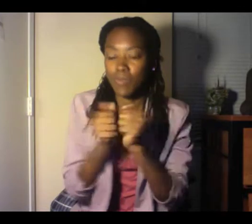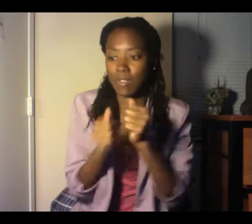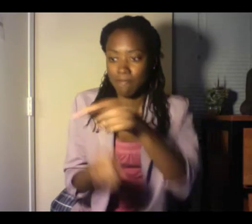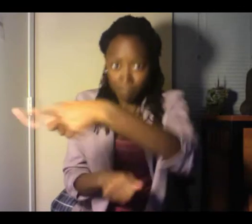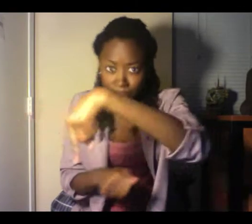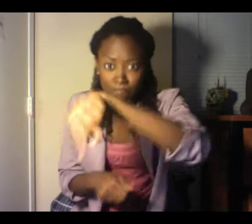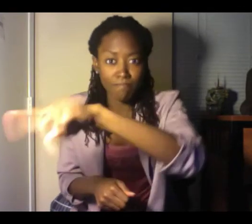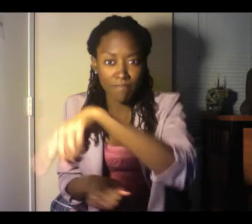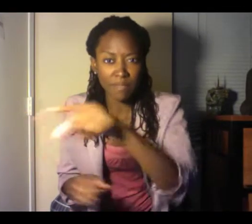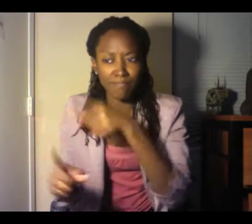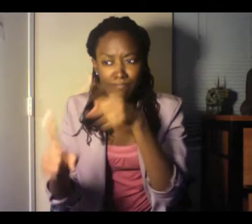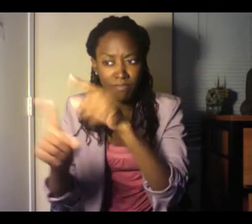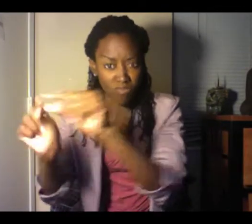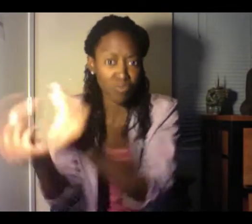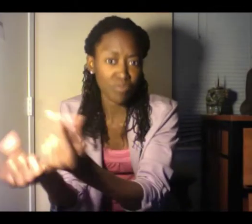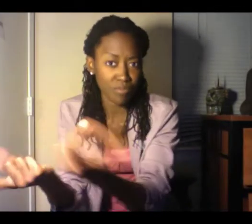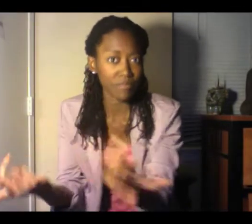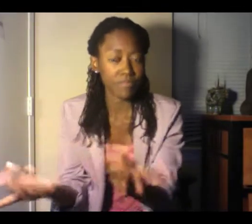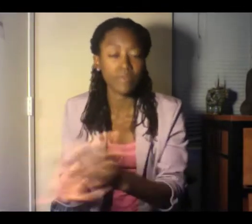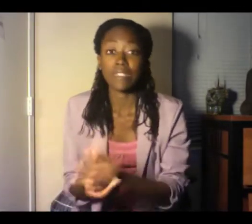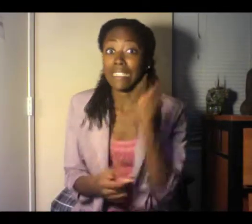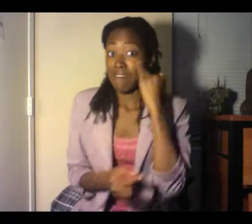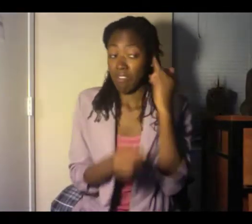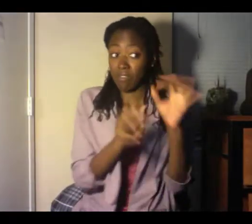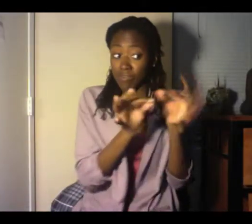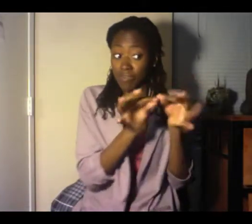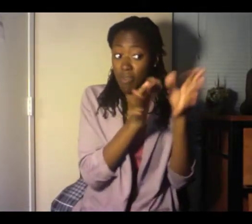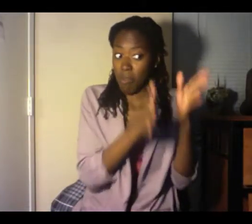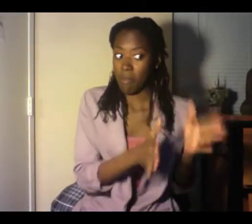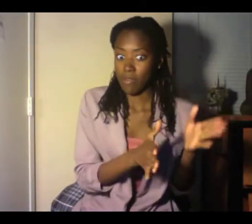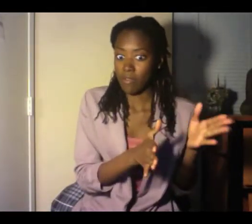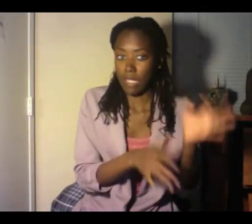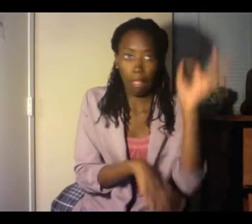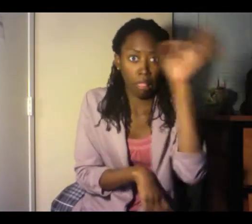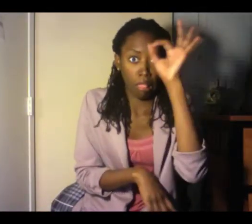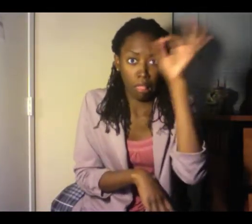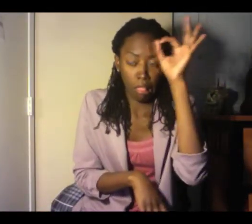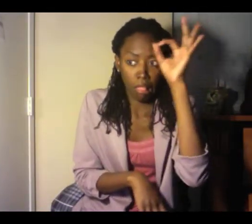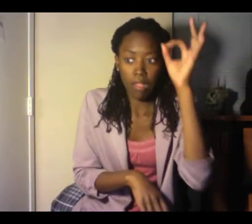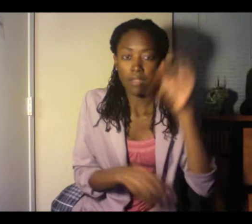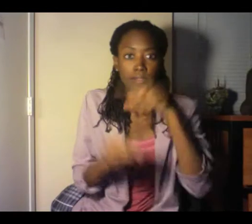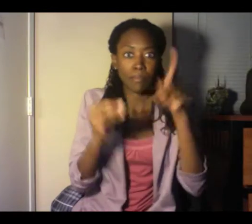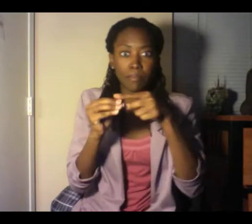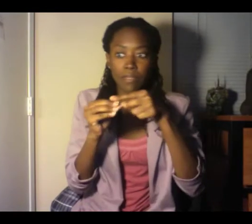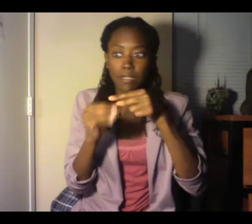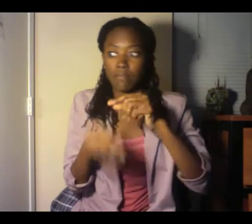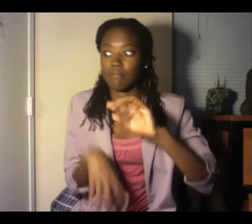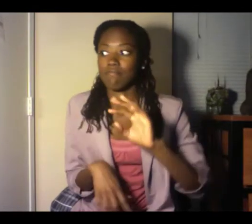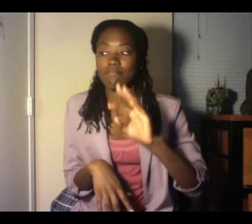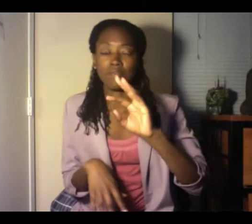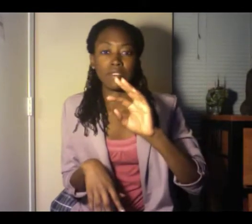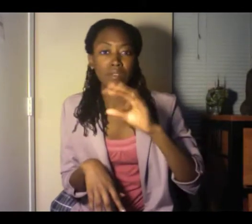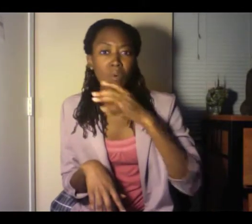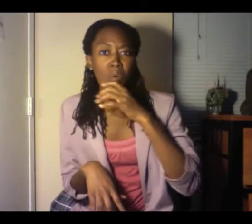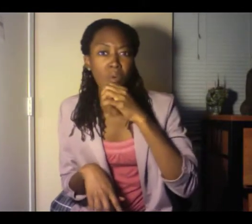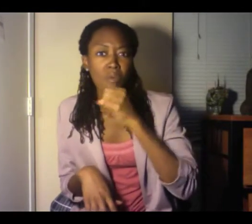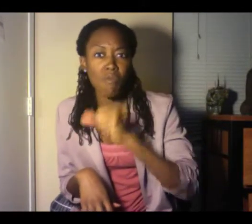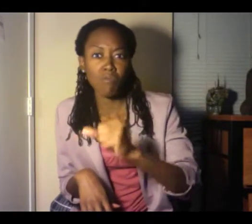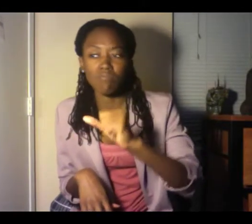Interpreters who have no experience, either personally or professionally, with 3rd, 4th, 5th, 6th, 7th, or